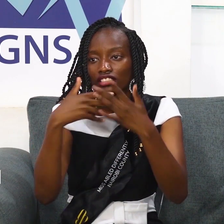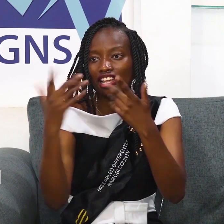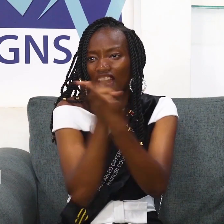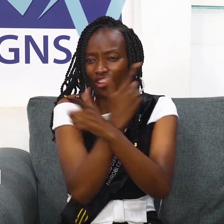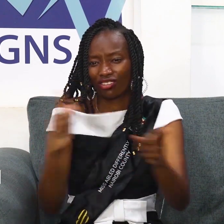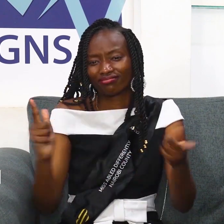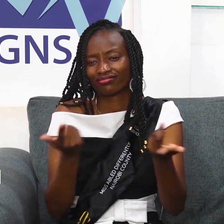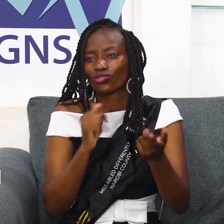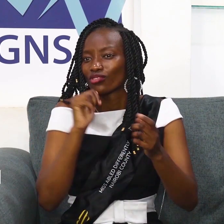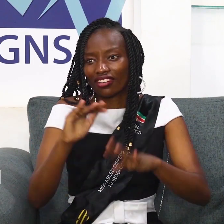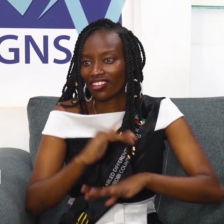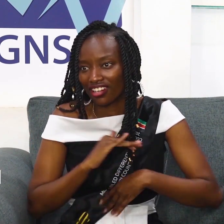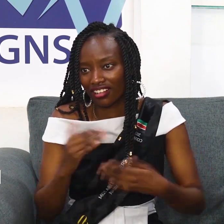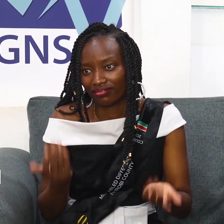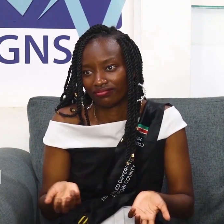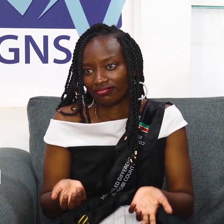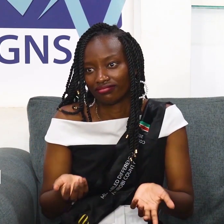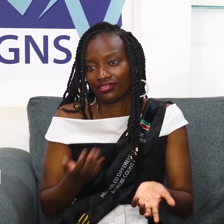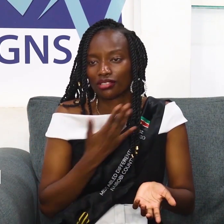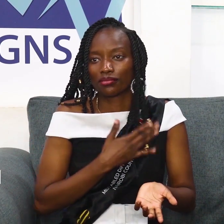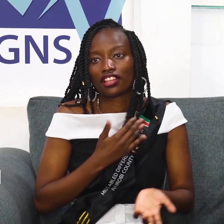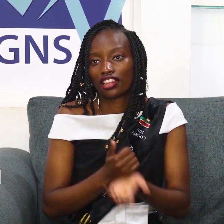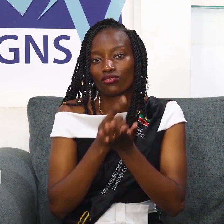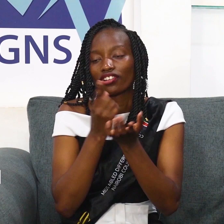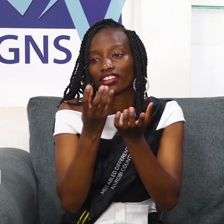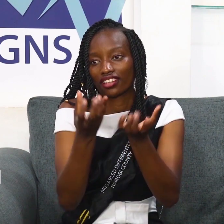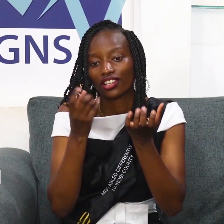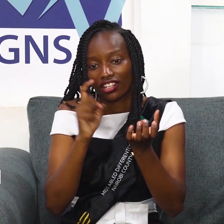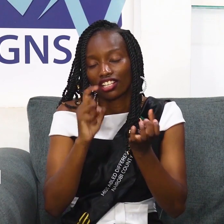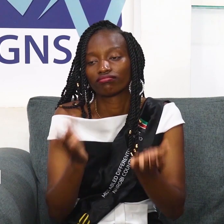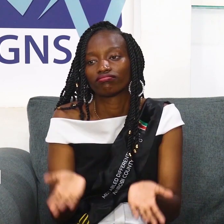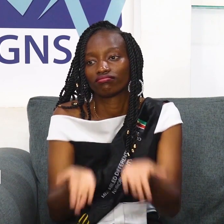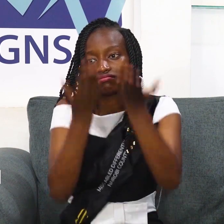learn, and even learning sign language was not as easy.